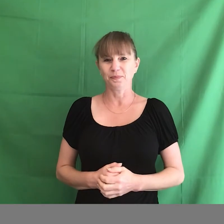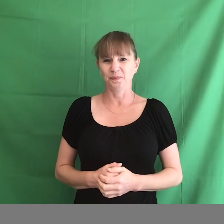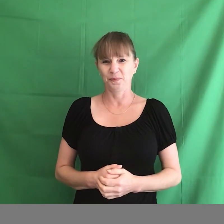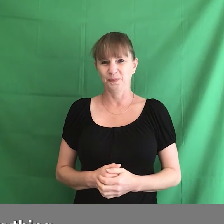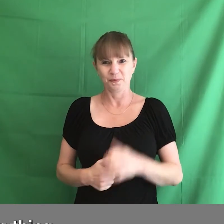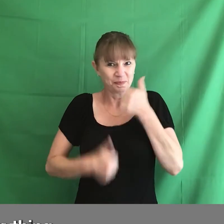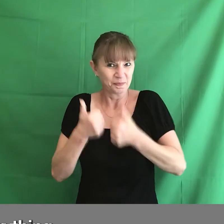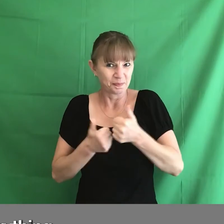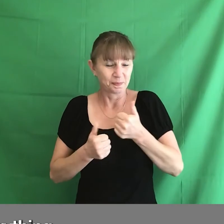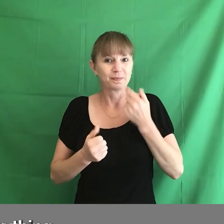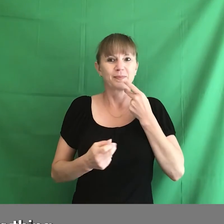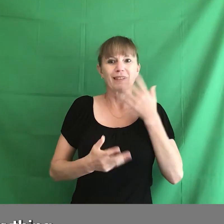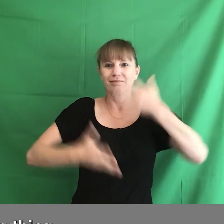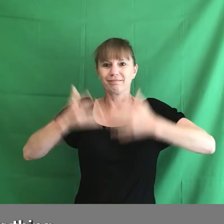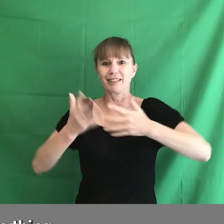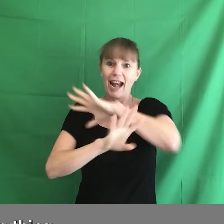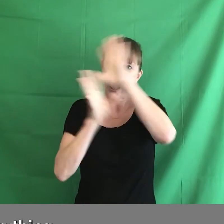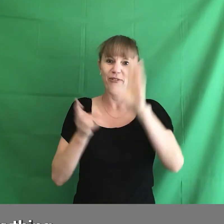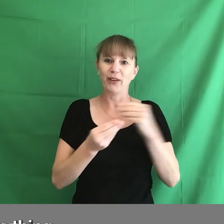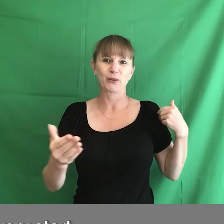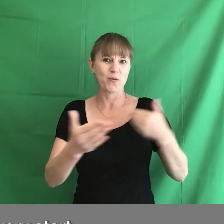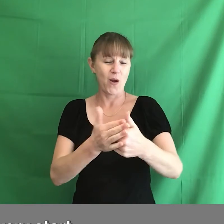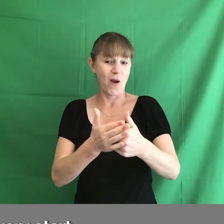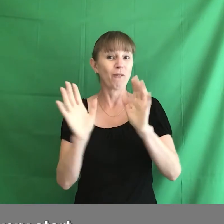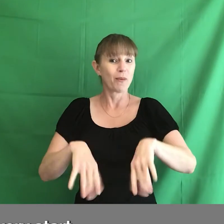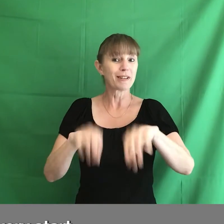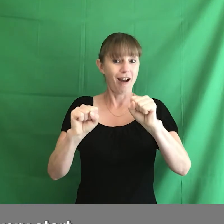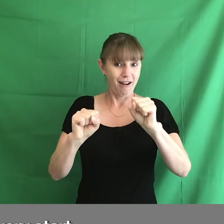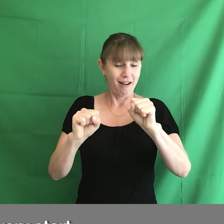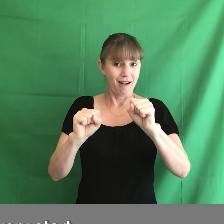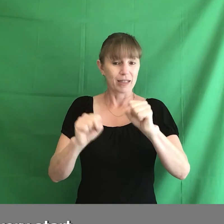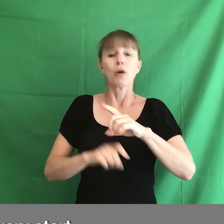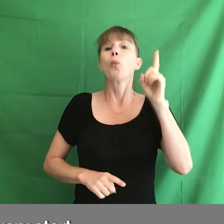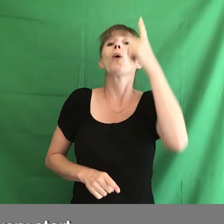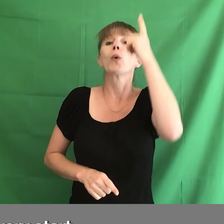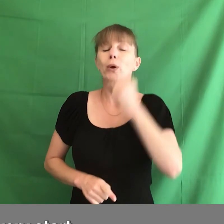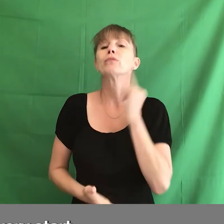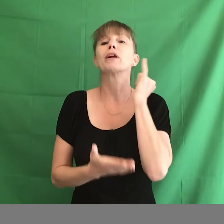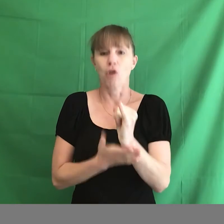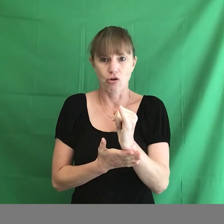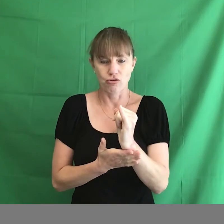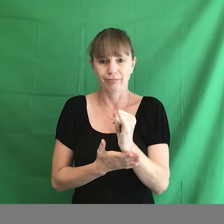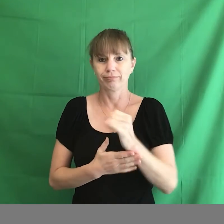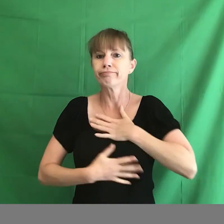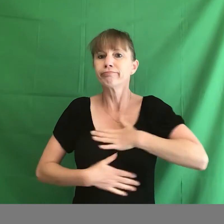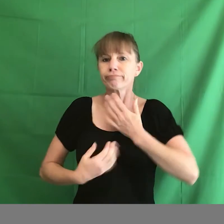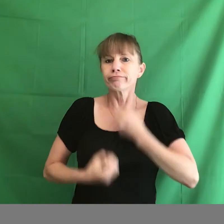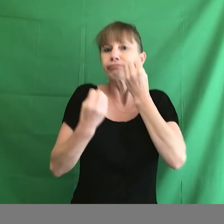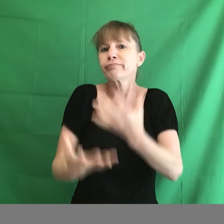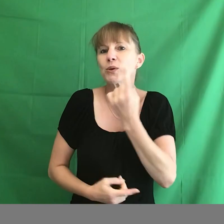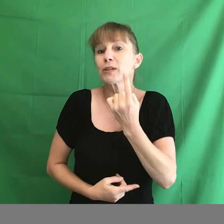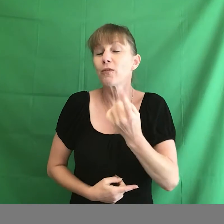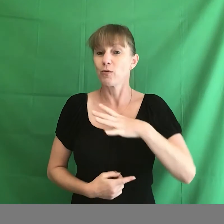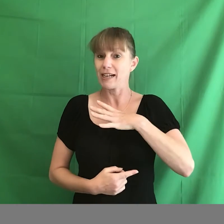mine. Fab. Let's sing everything we've done so far. Right from the very, very start. What could be wrong with expressing